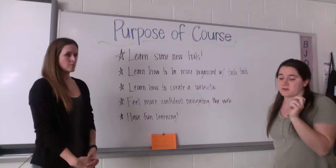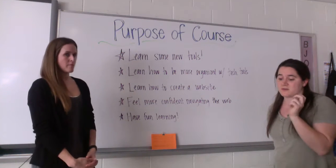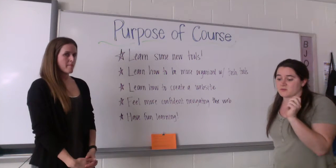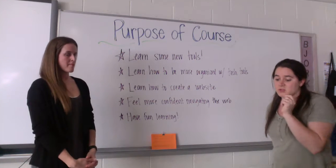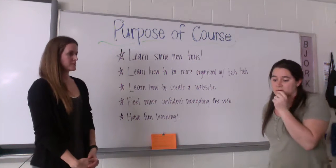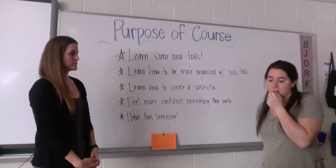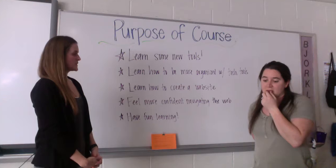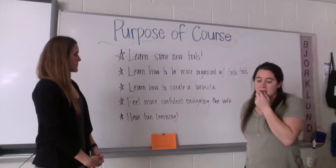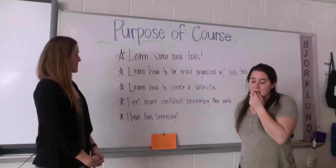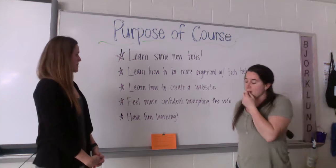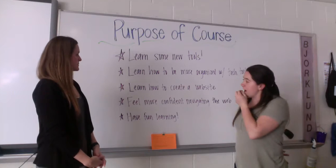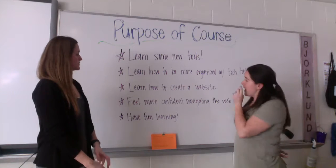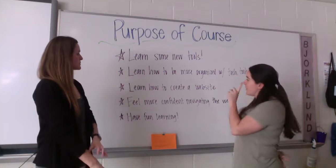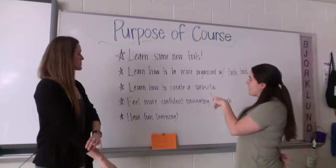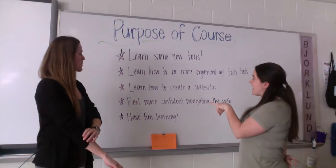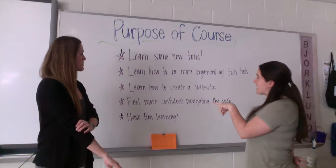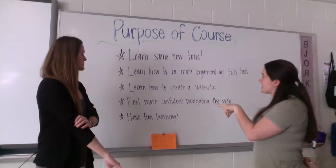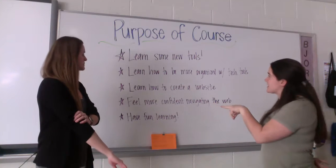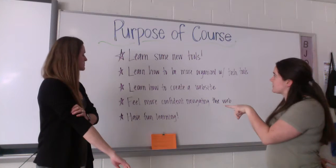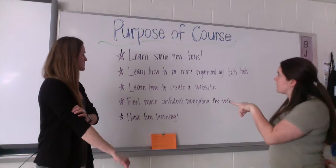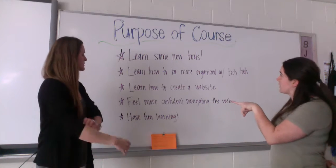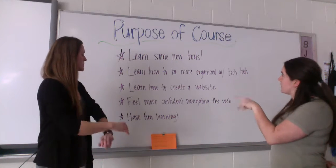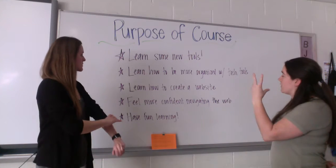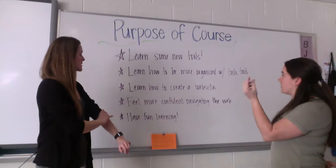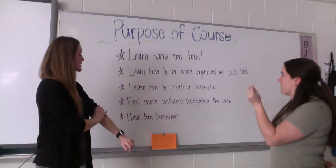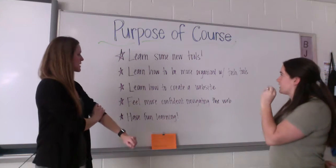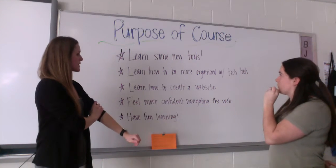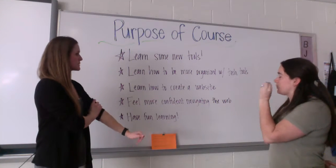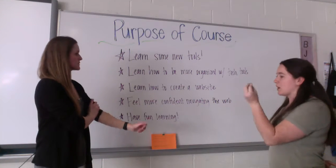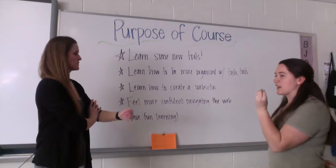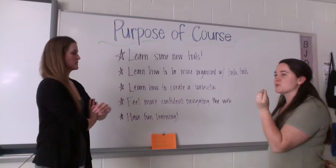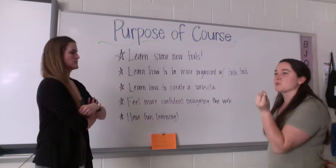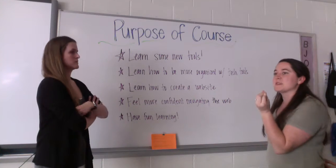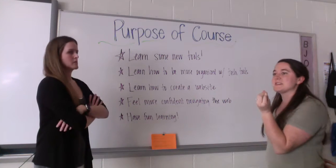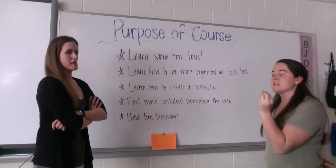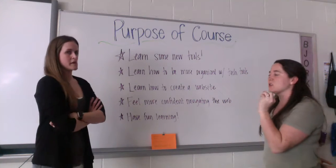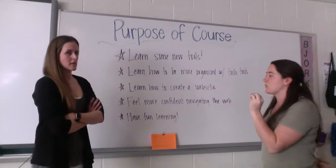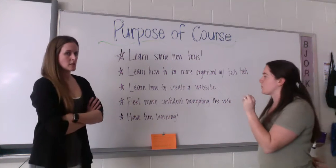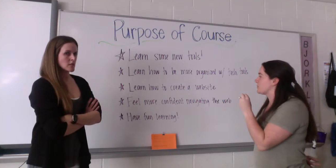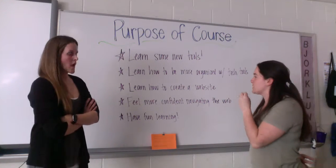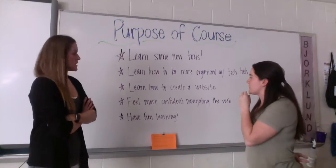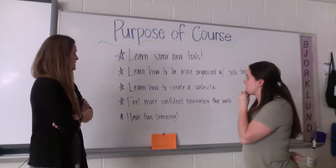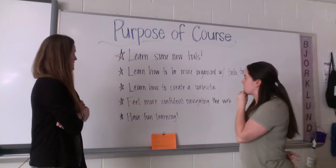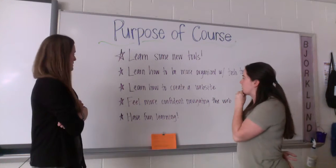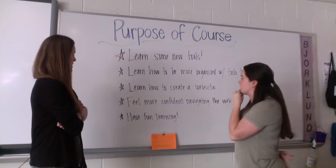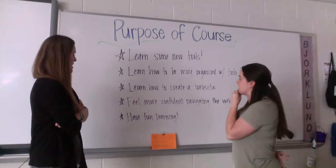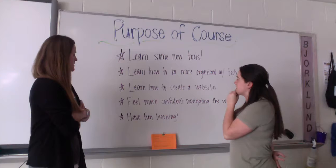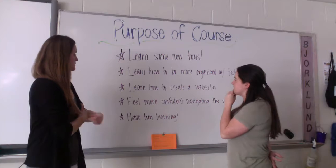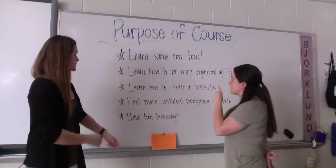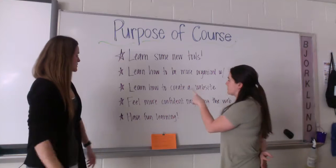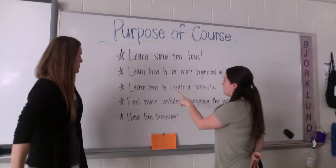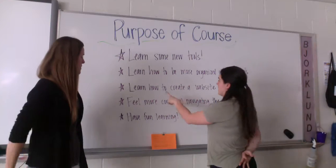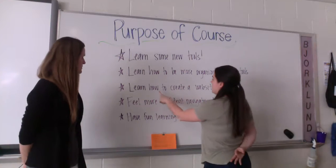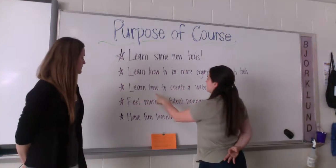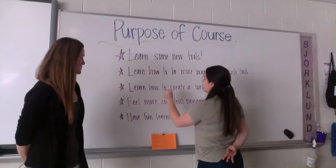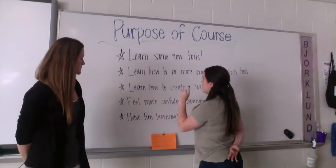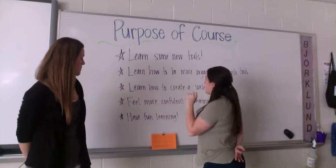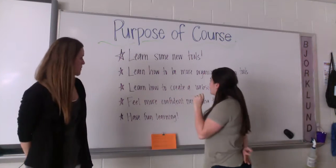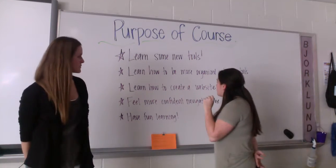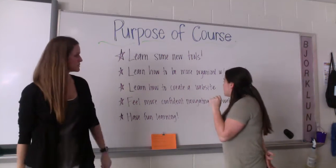your future? Yeah. Our next our next reason or purpose for the course is to learn how to create